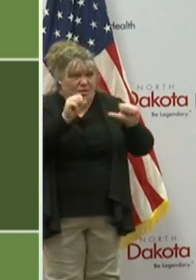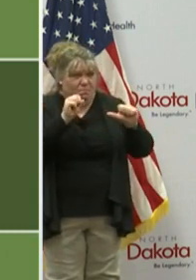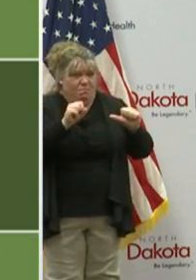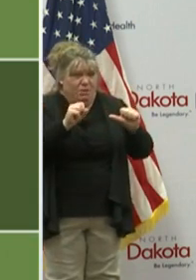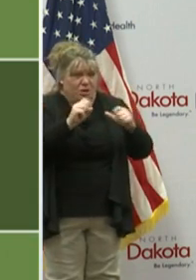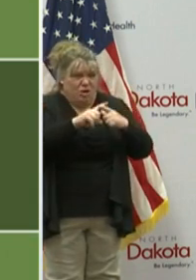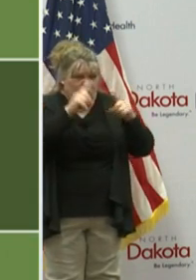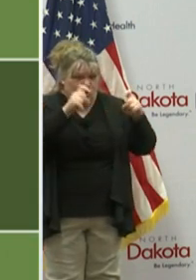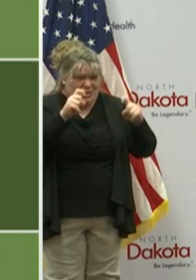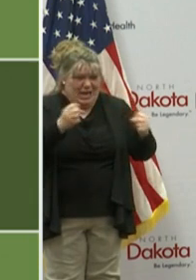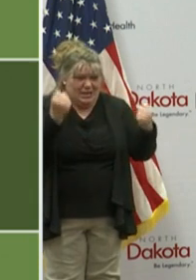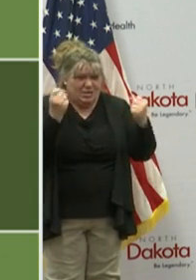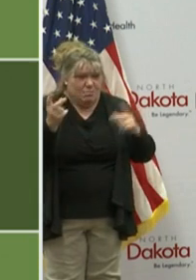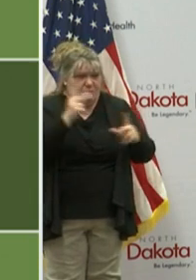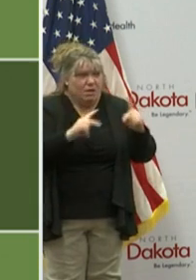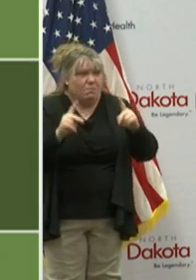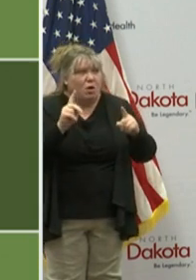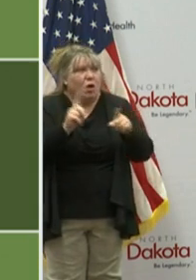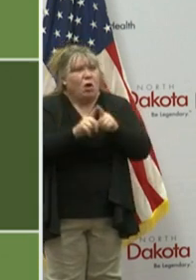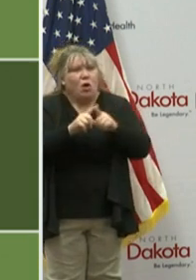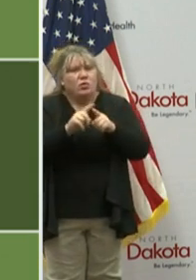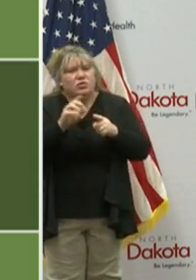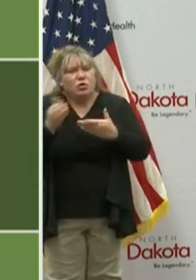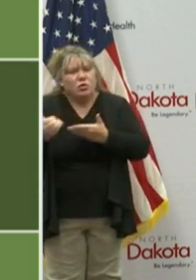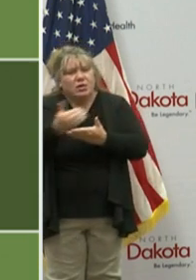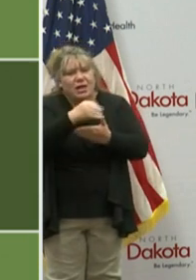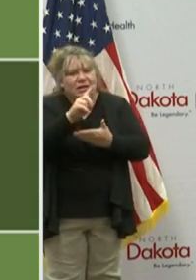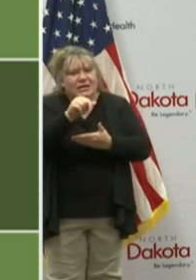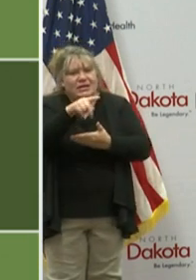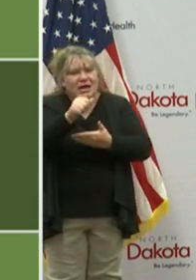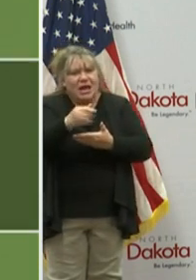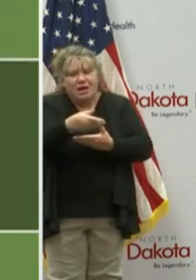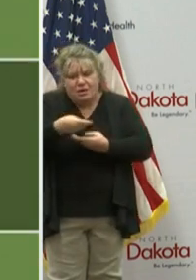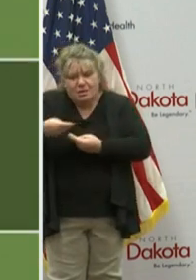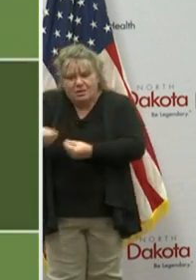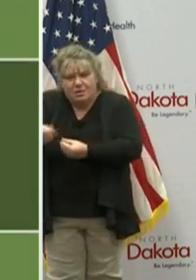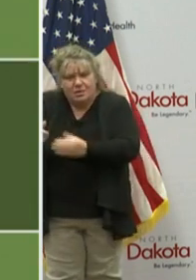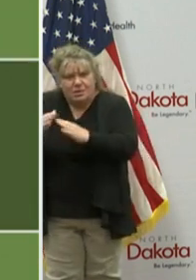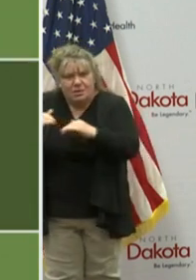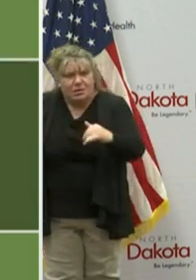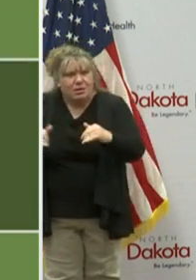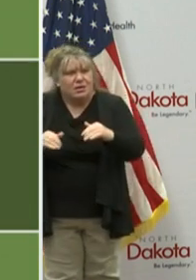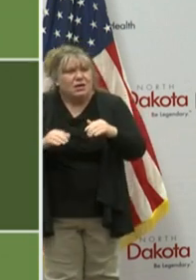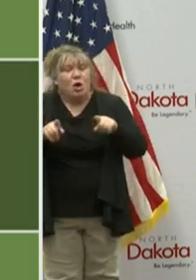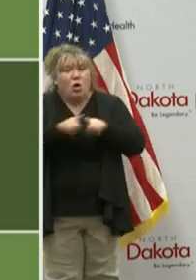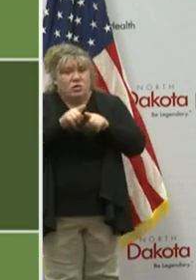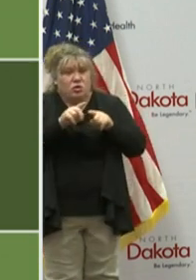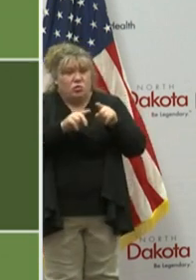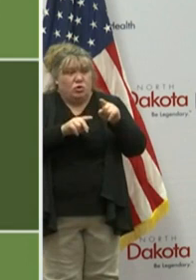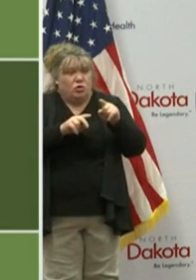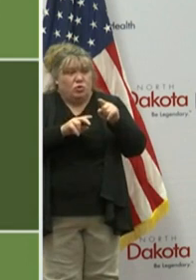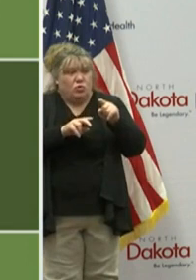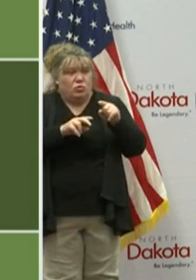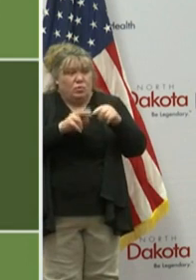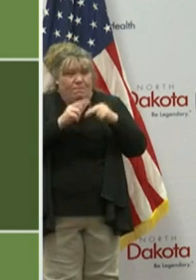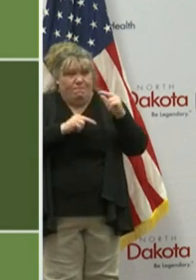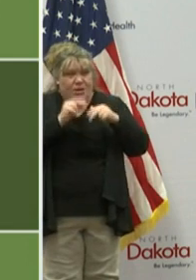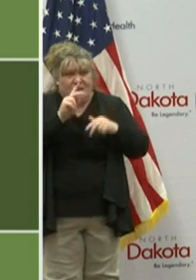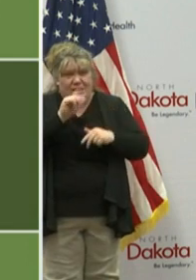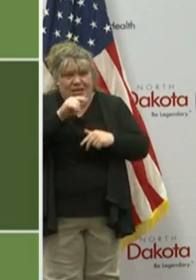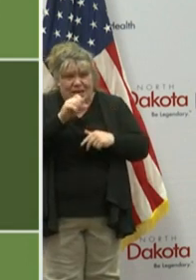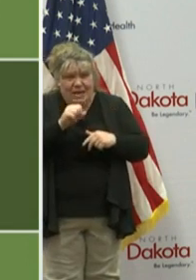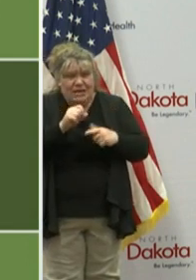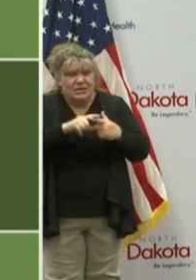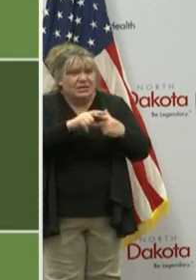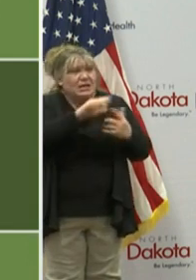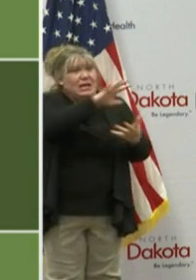getting data input, as far as putting it into the systems, as far as building the kits, as far as